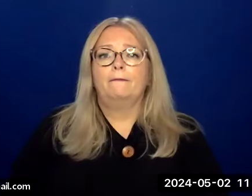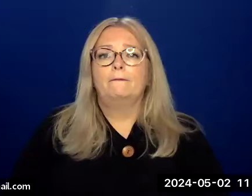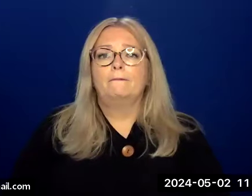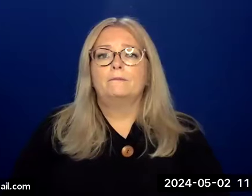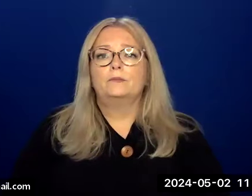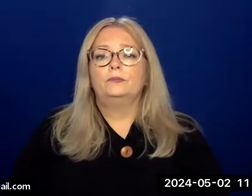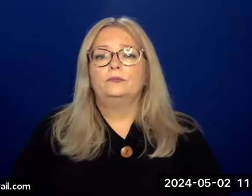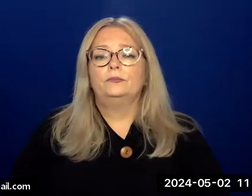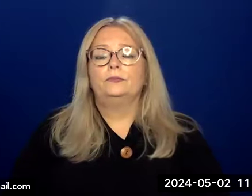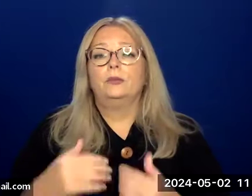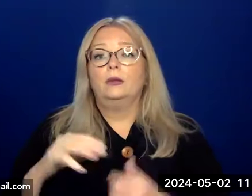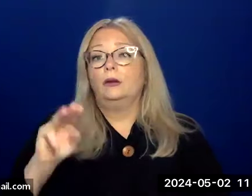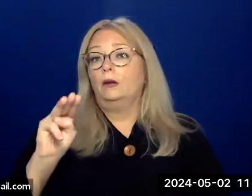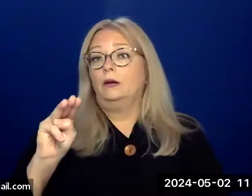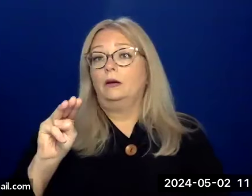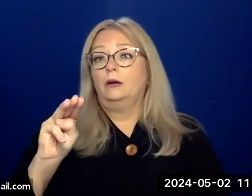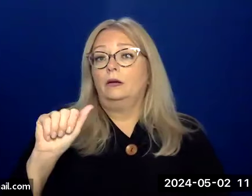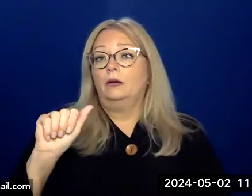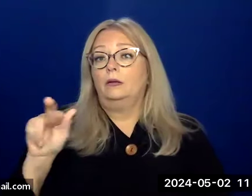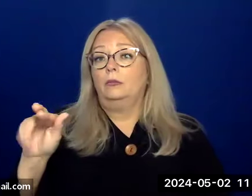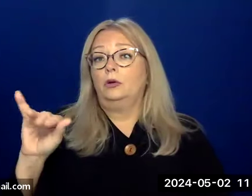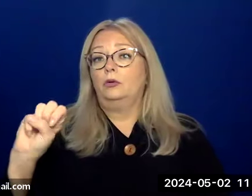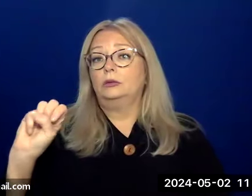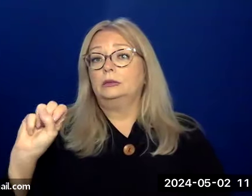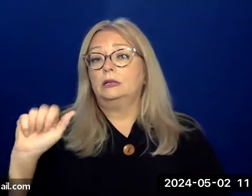And we have Marissa.